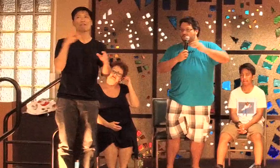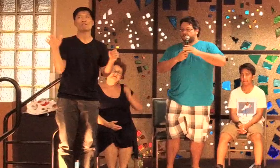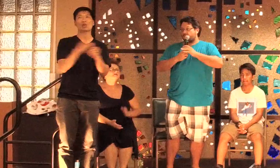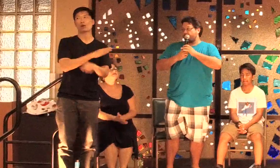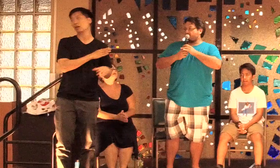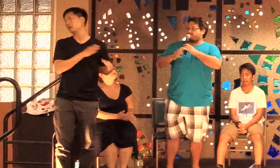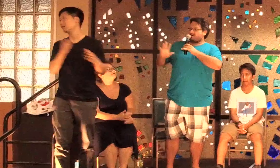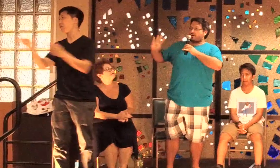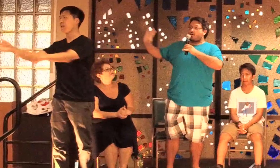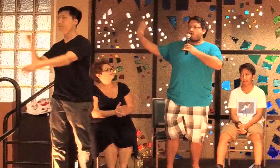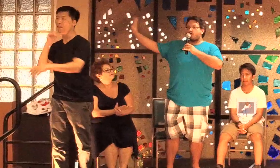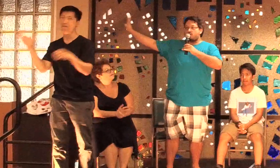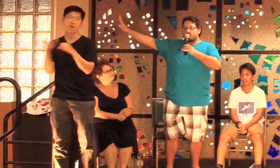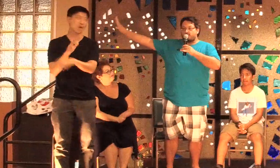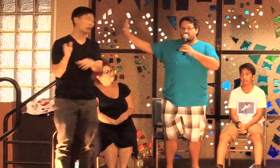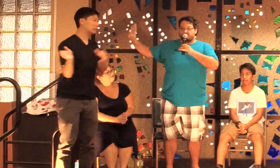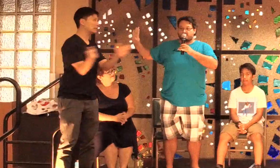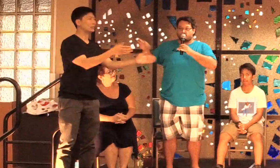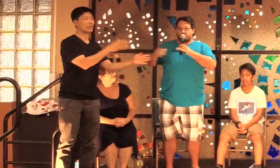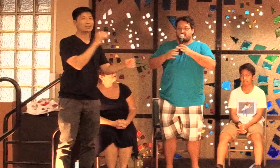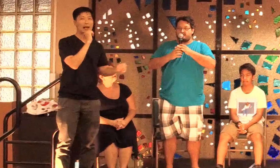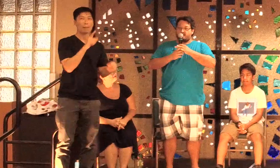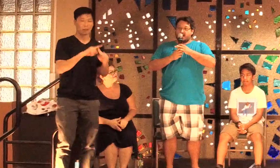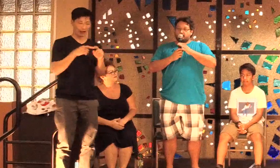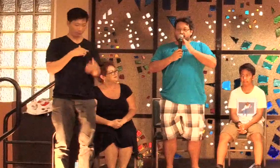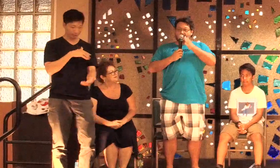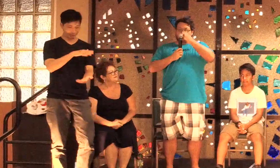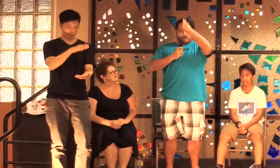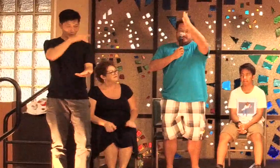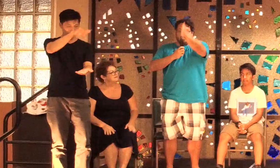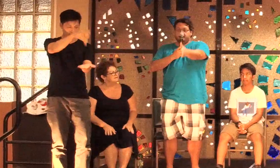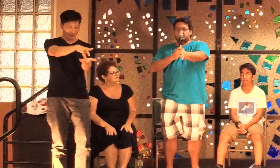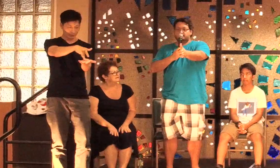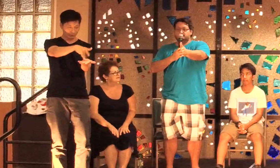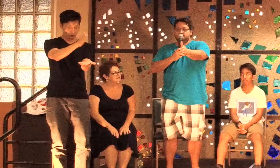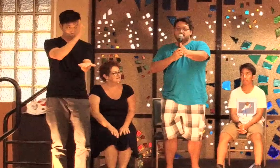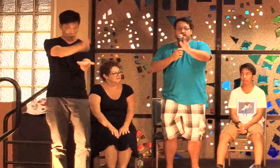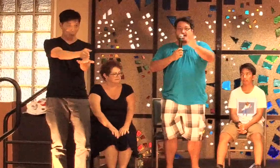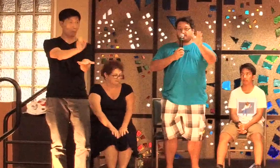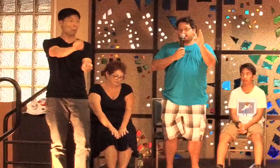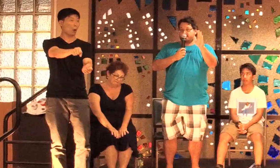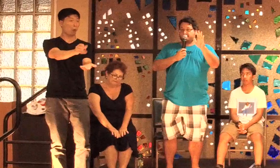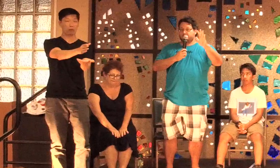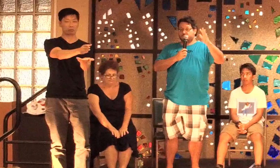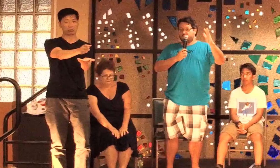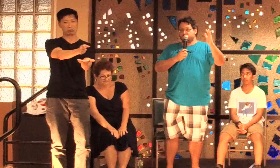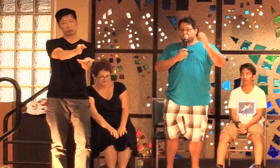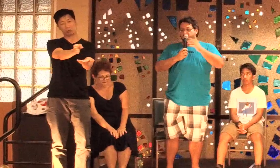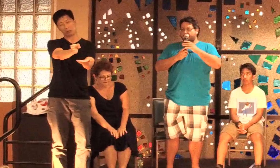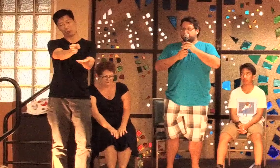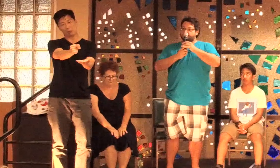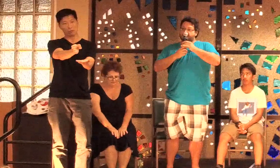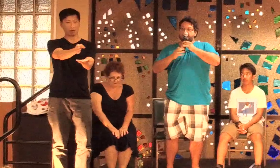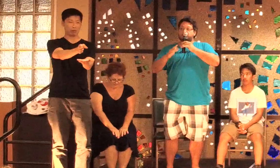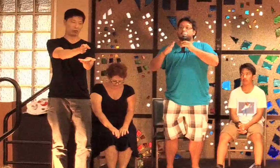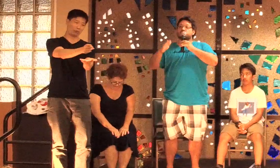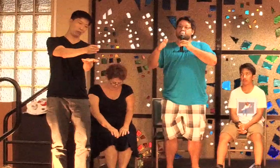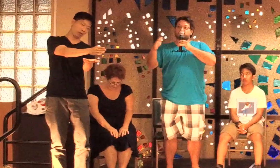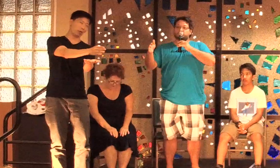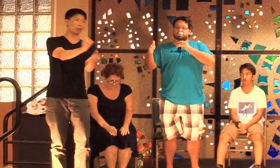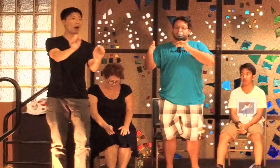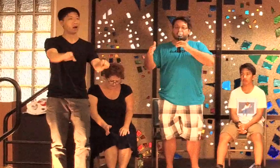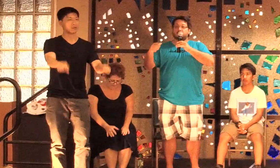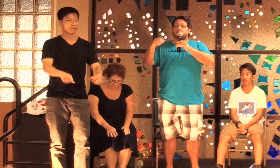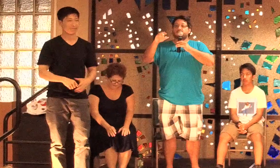in the saltwater. I'm not all the way in the freshwater. I may be right down the middle. I may be a little bit to the salt side, a little